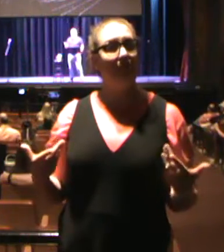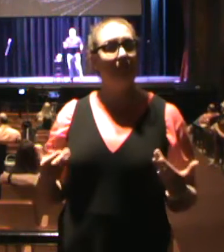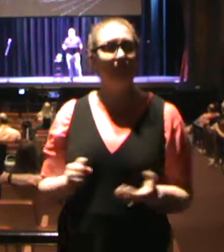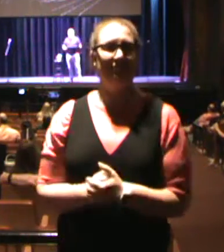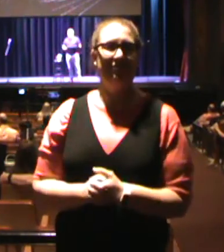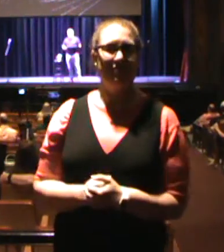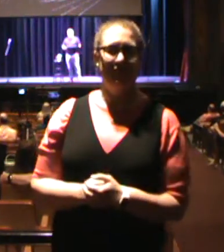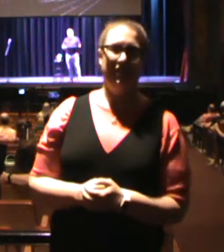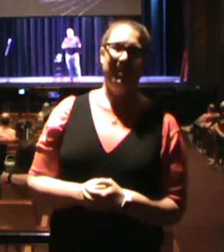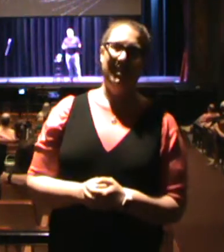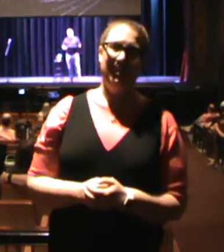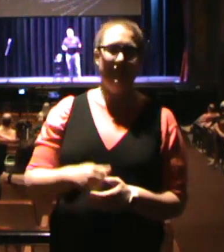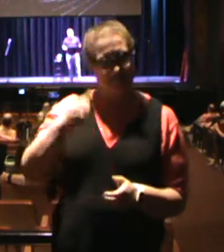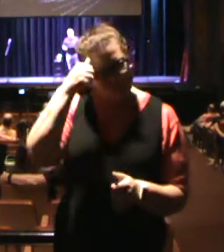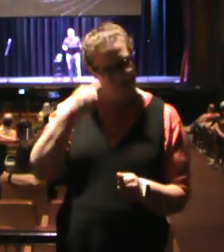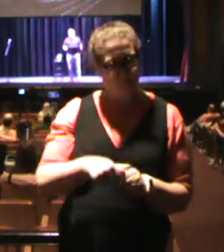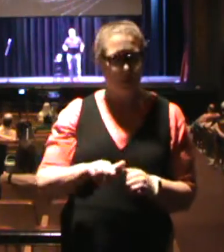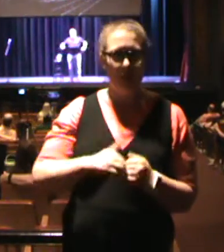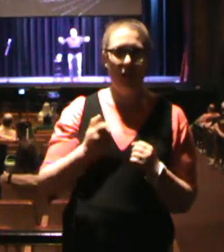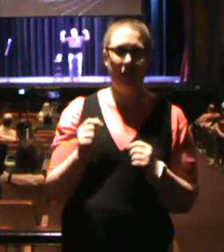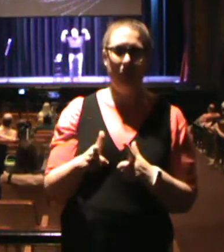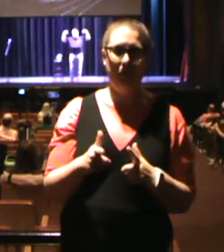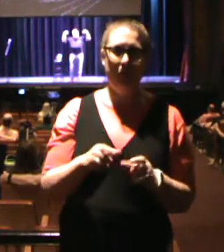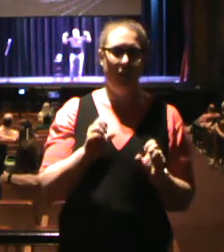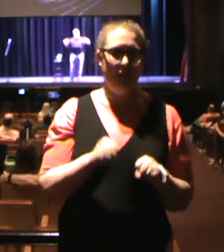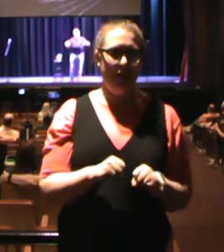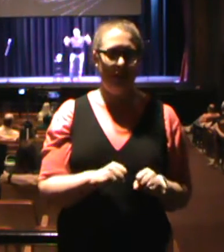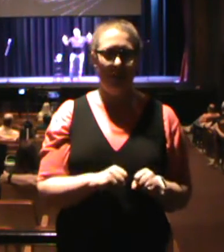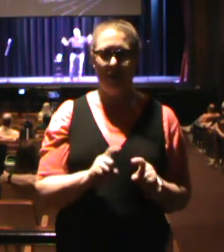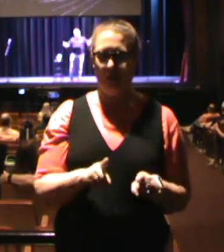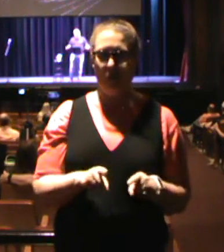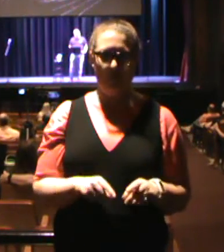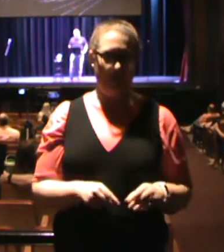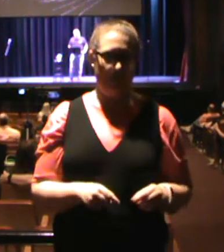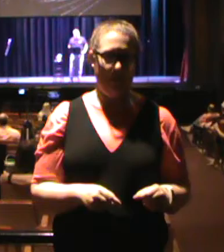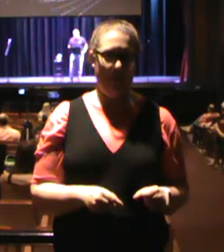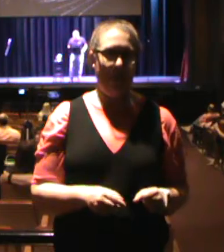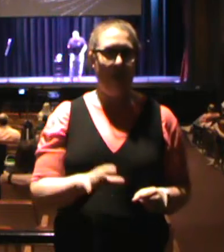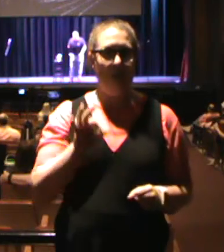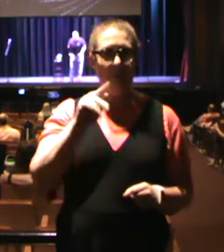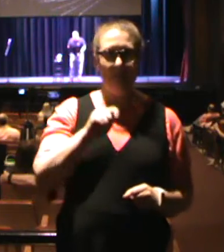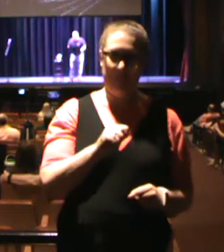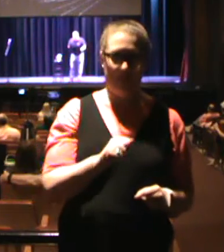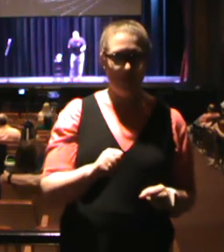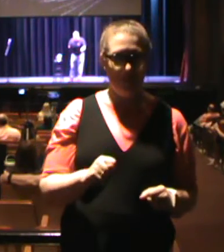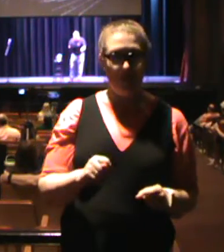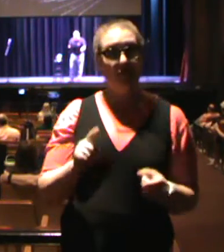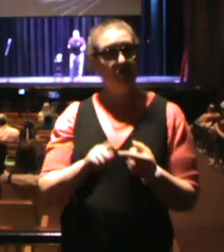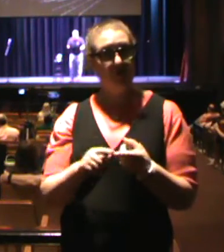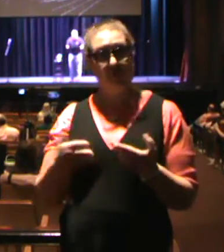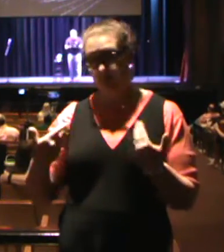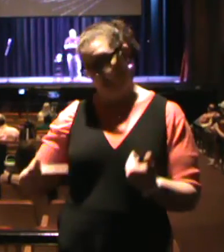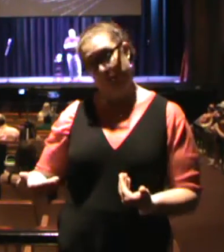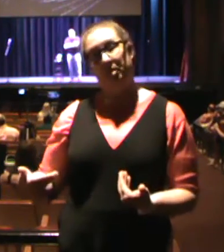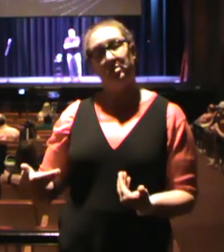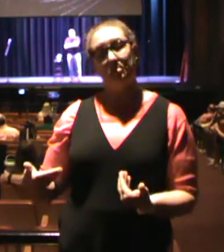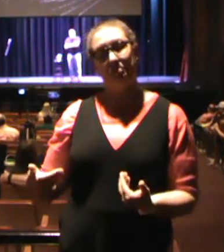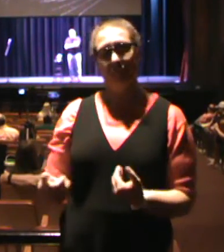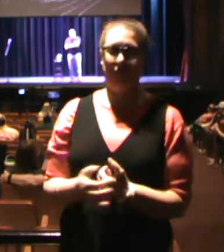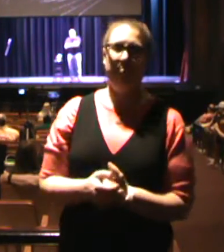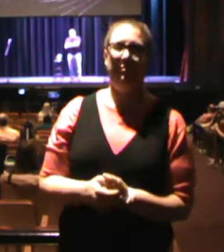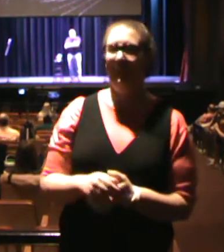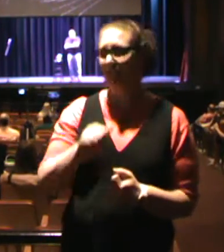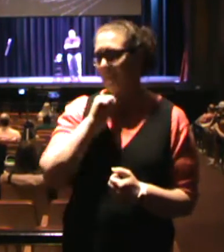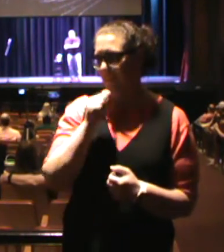stark reminder of how quickly you can go from being buff to this, okay? I'm just saying. So it doesn't